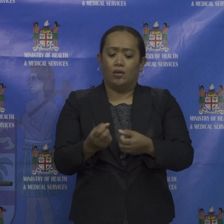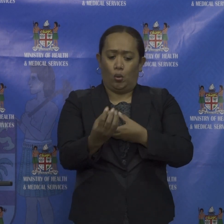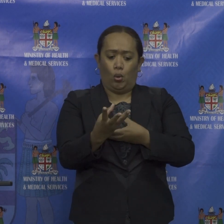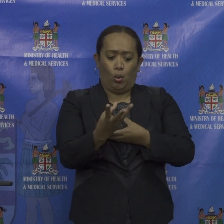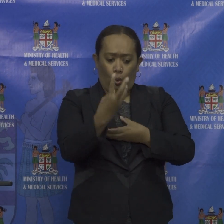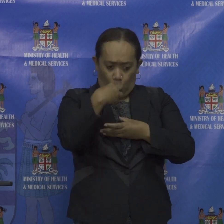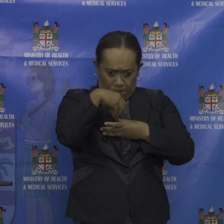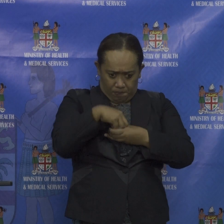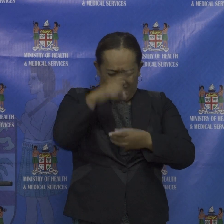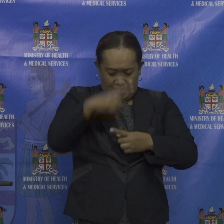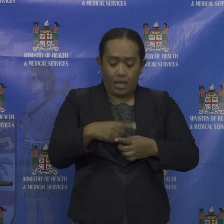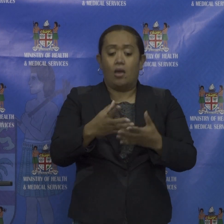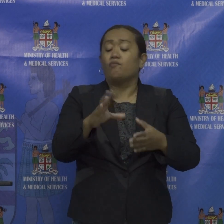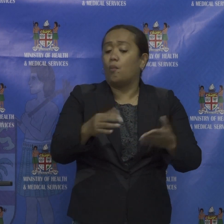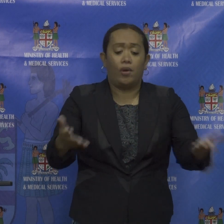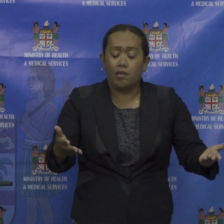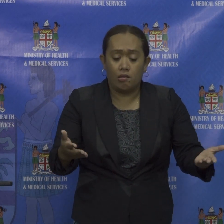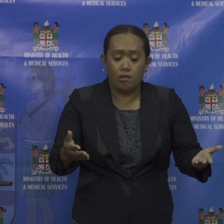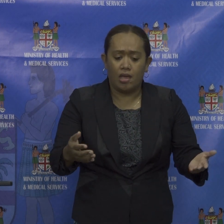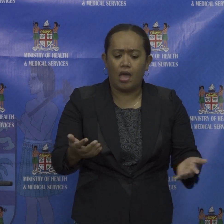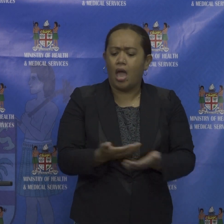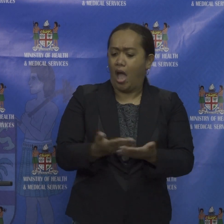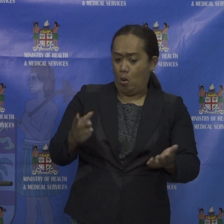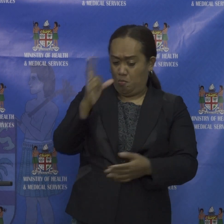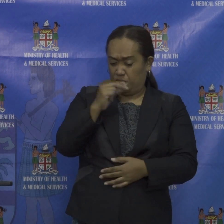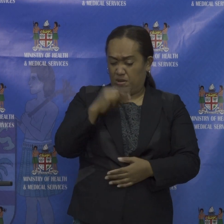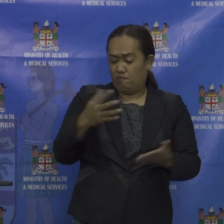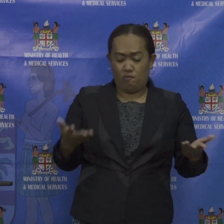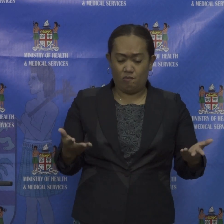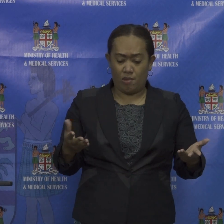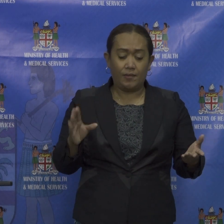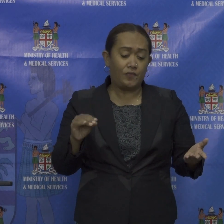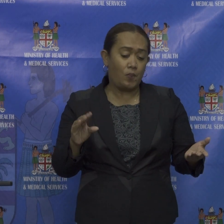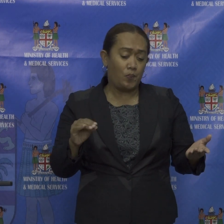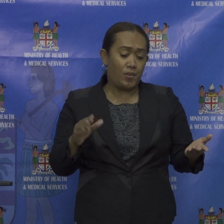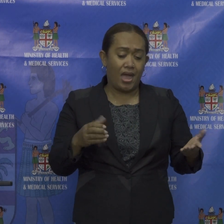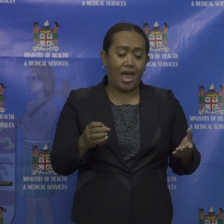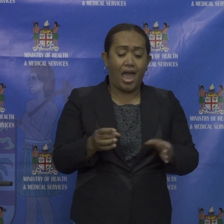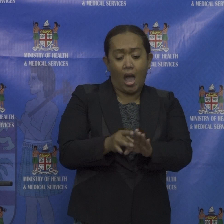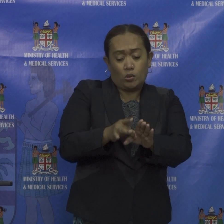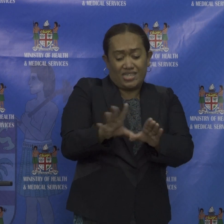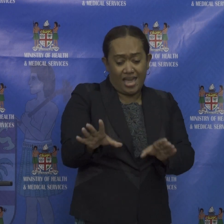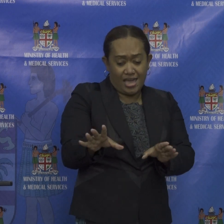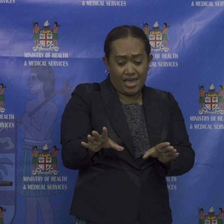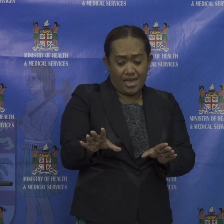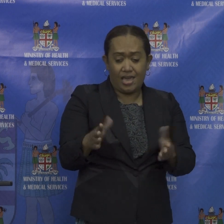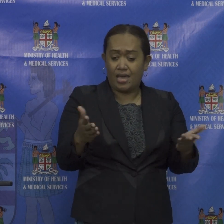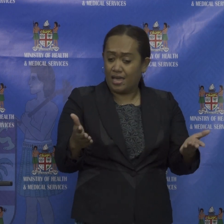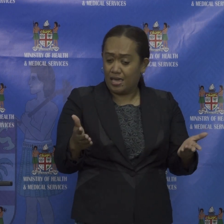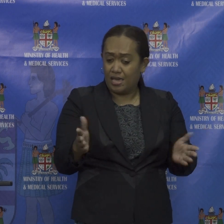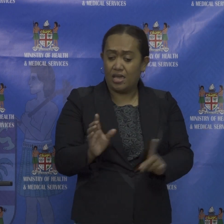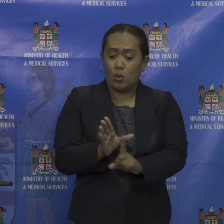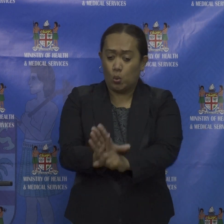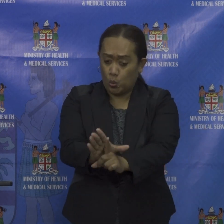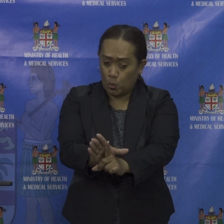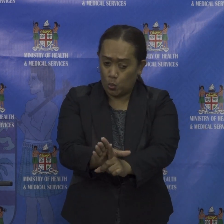it possible that this source of the infection would have stemmed from sources other than the quarantine